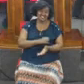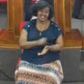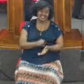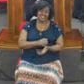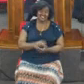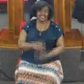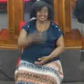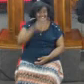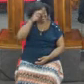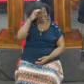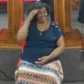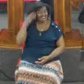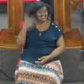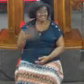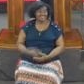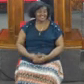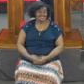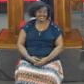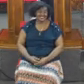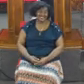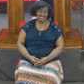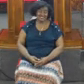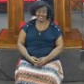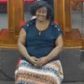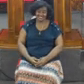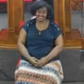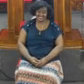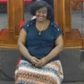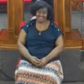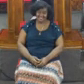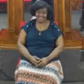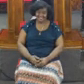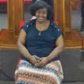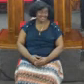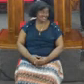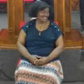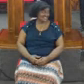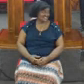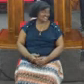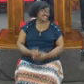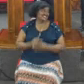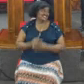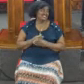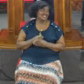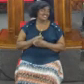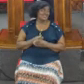Russell to go. Nevertheless,